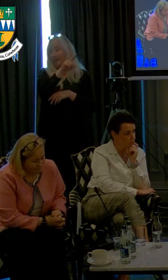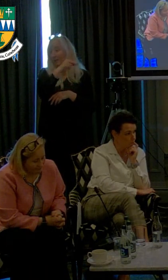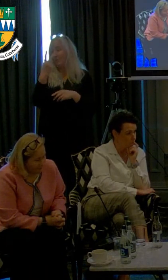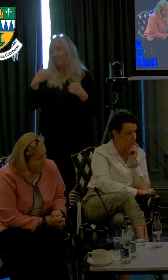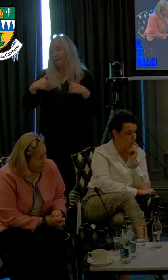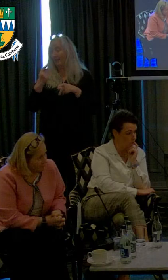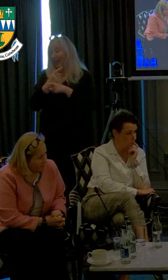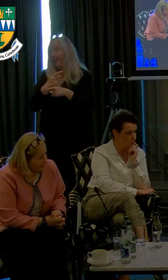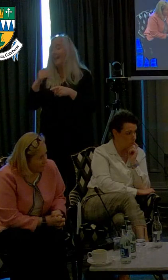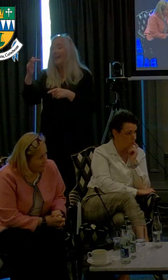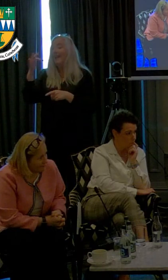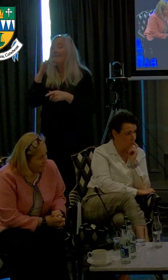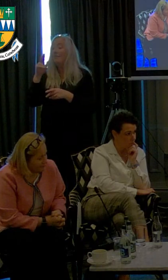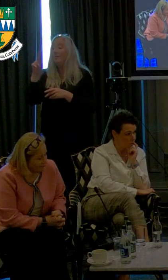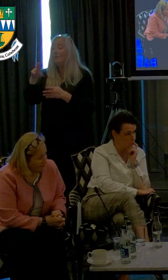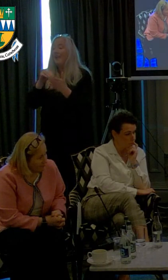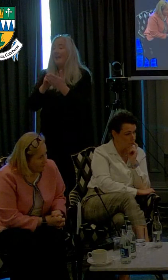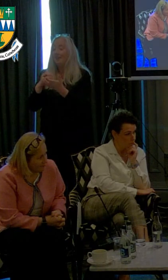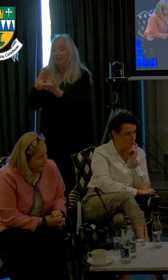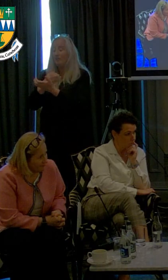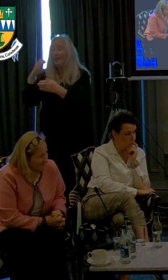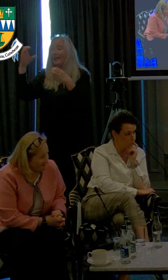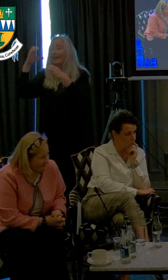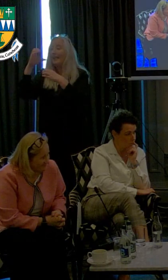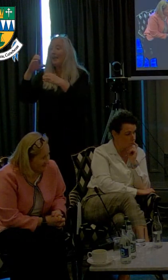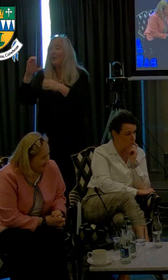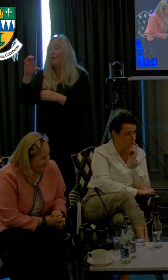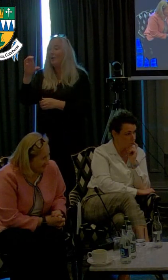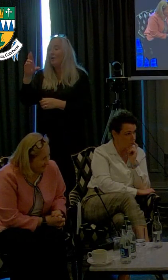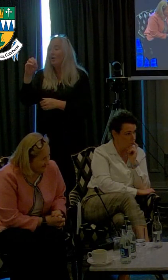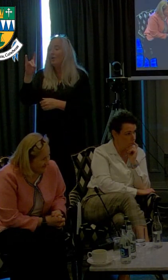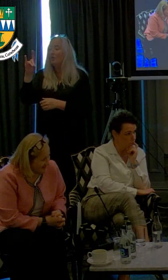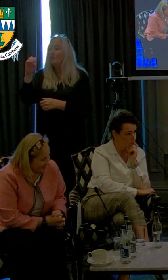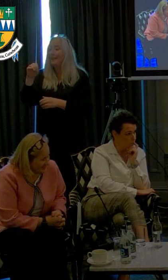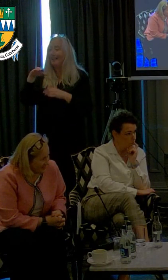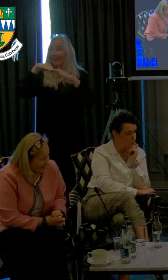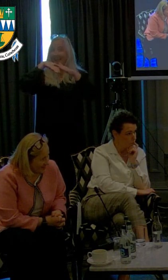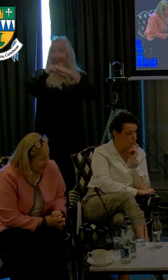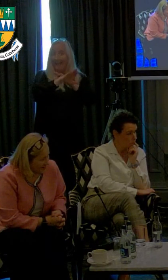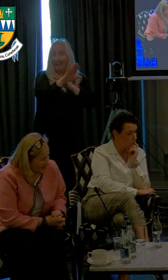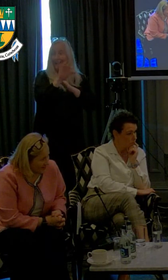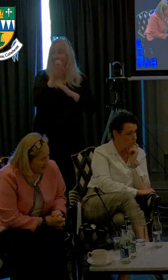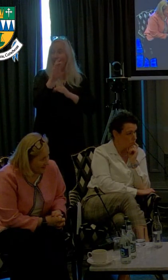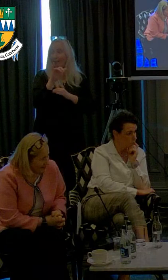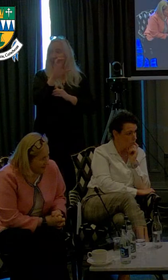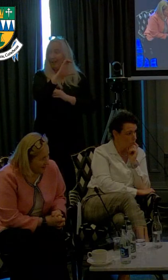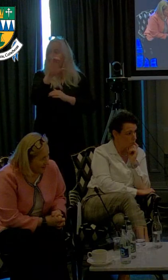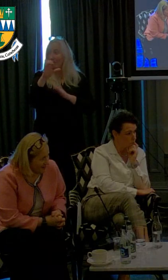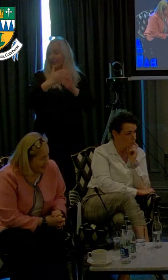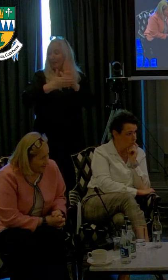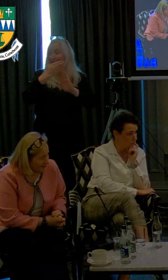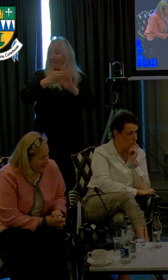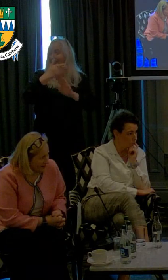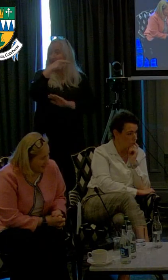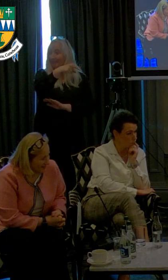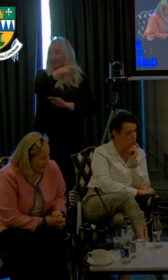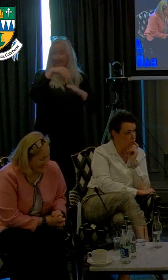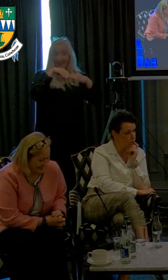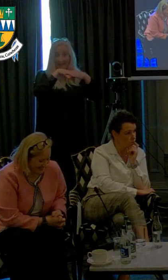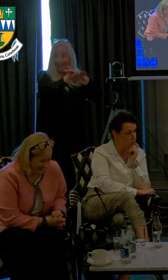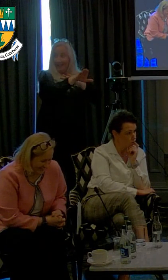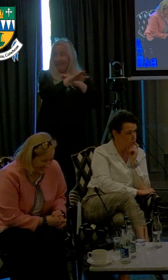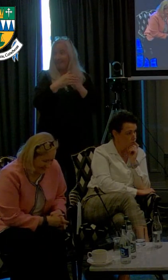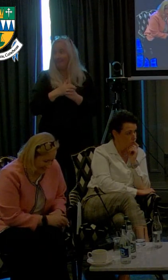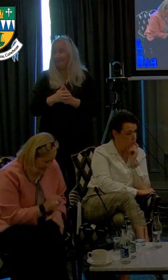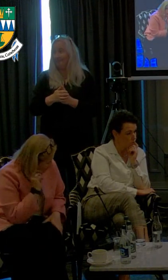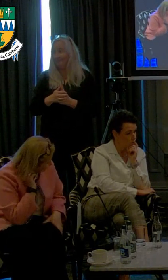your children in and, they, you know, like a creche while the meetings are on and things, but that isn't happening in Kerry County Council